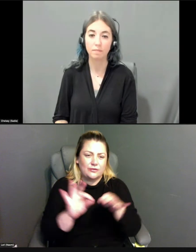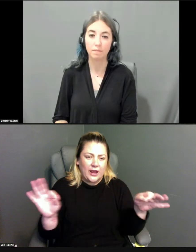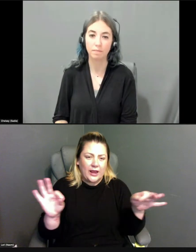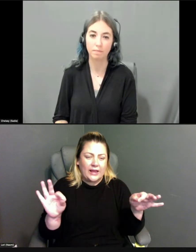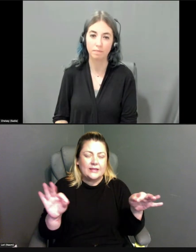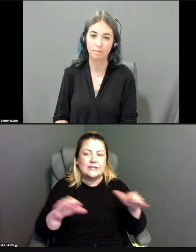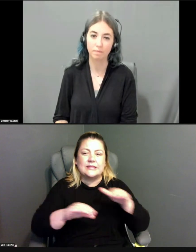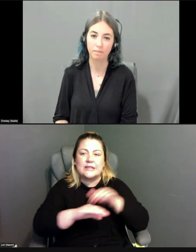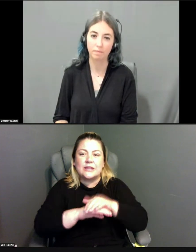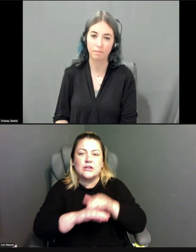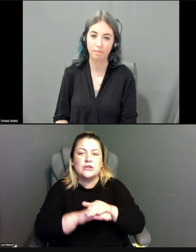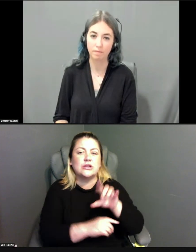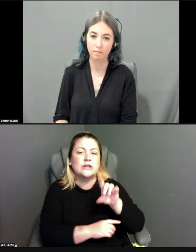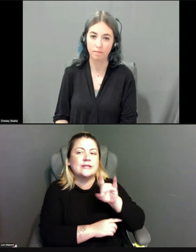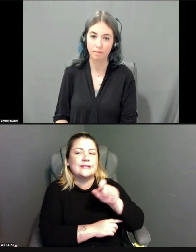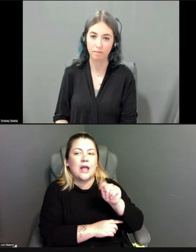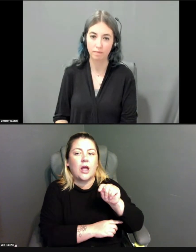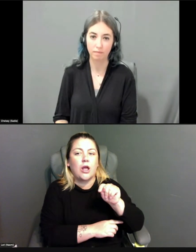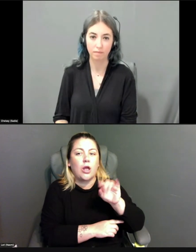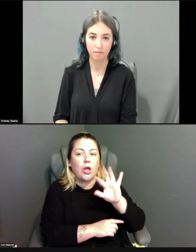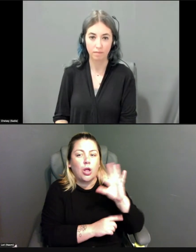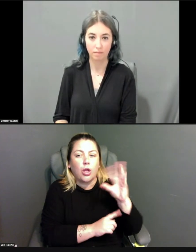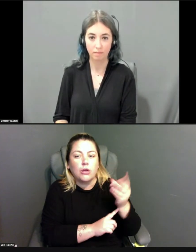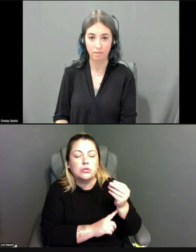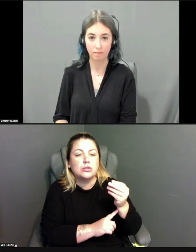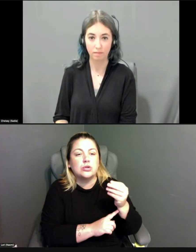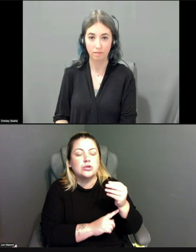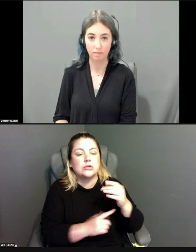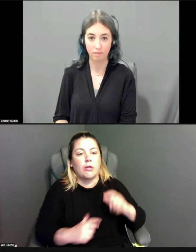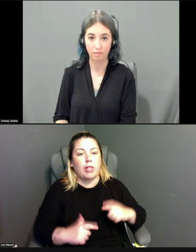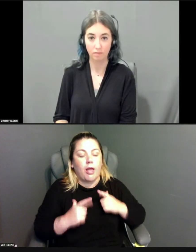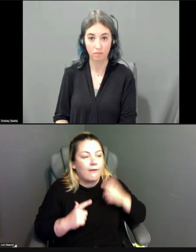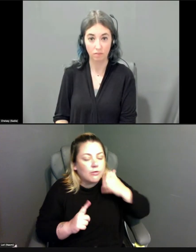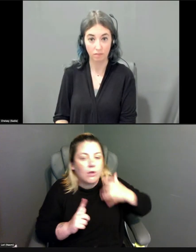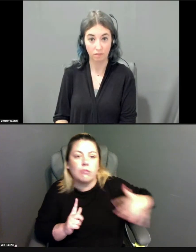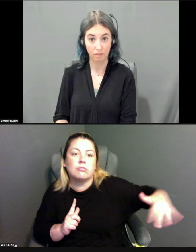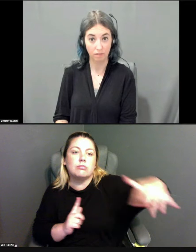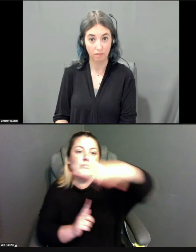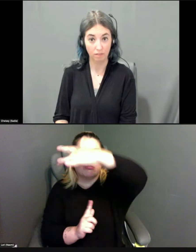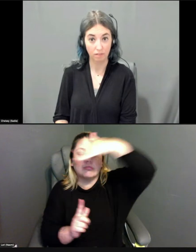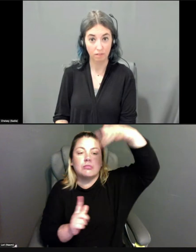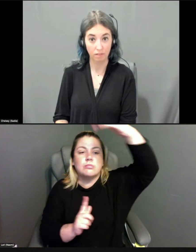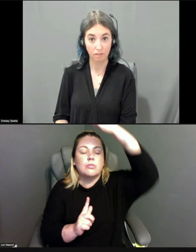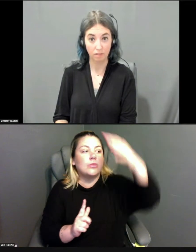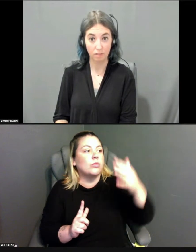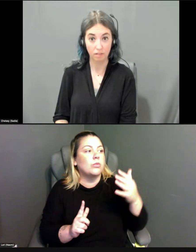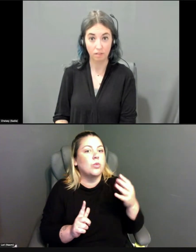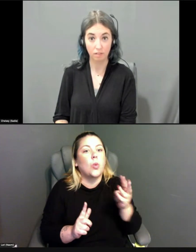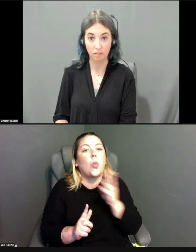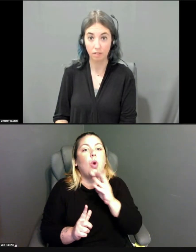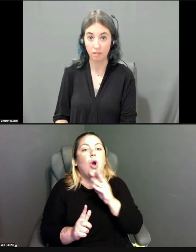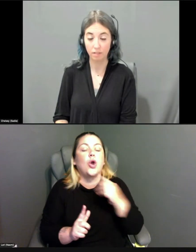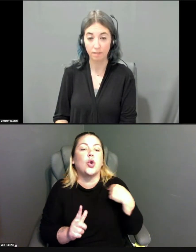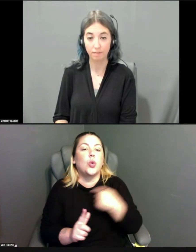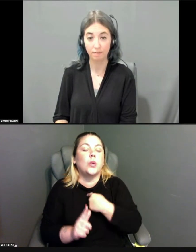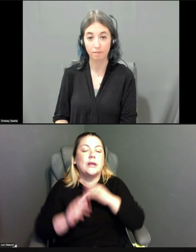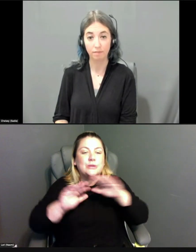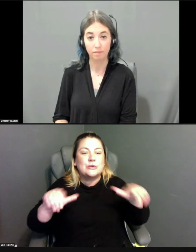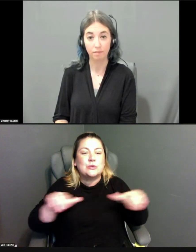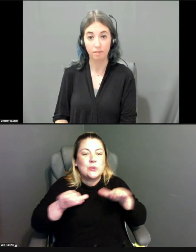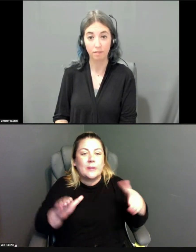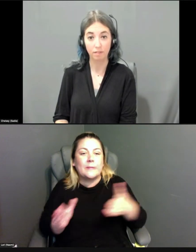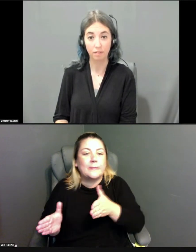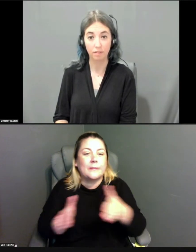really, it comes from this quote from David Foster Wallace, where he basically tells this story. There are these two young fish